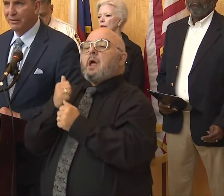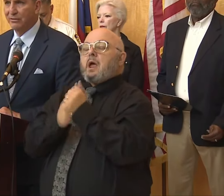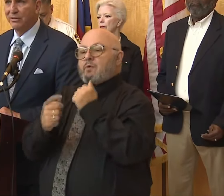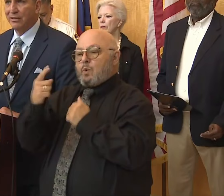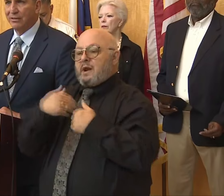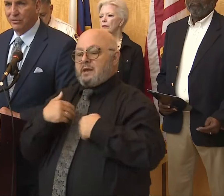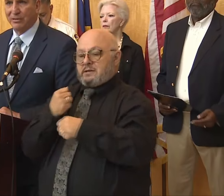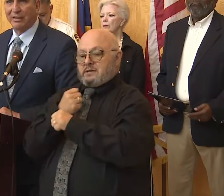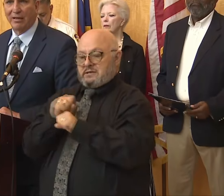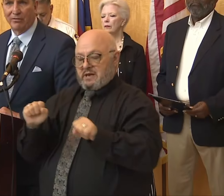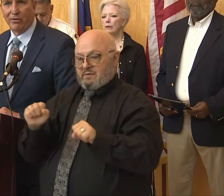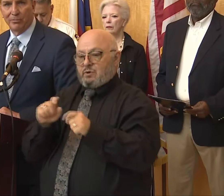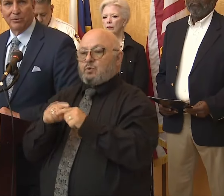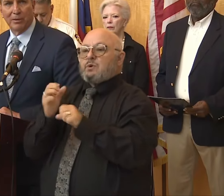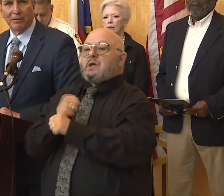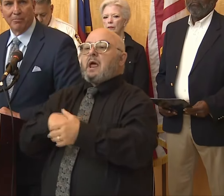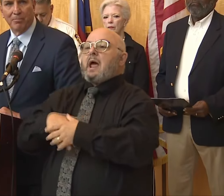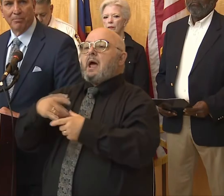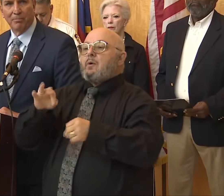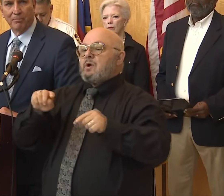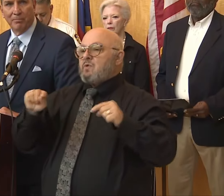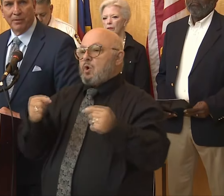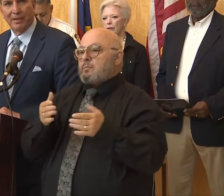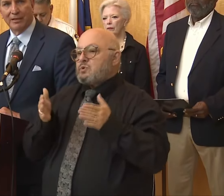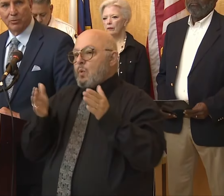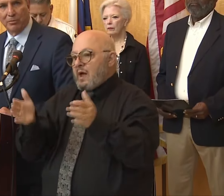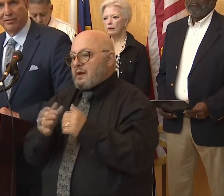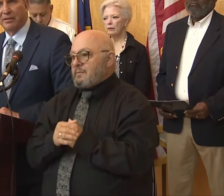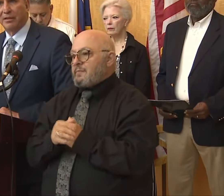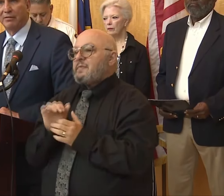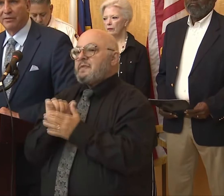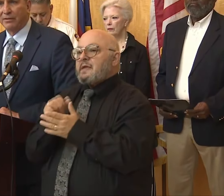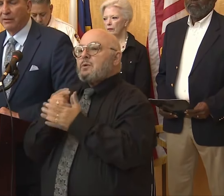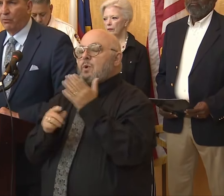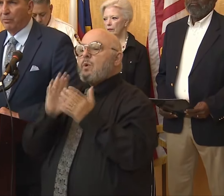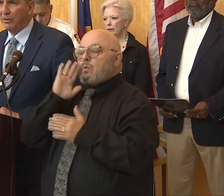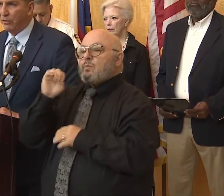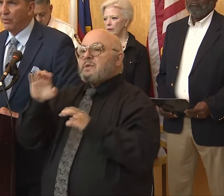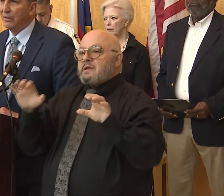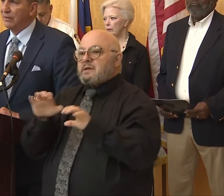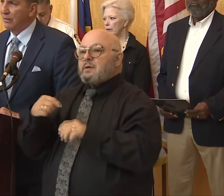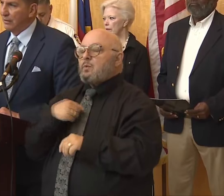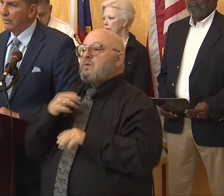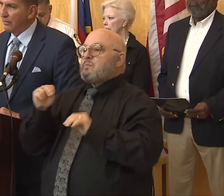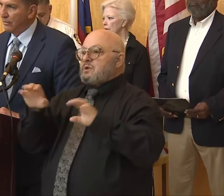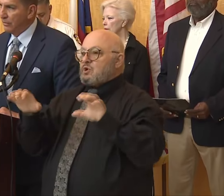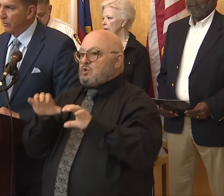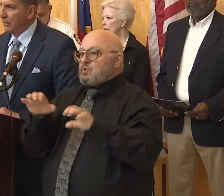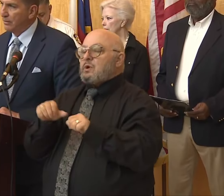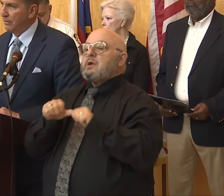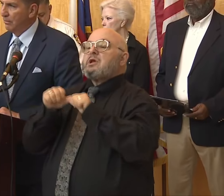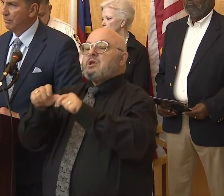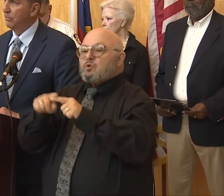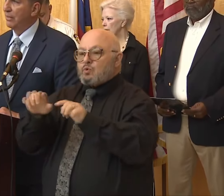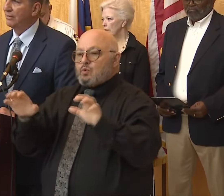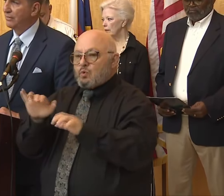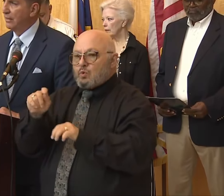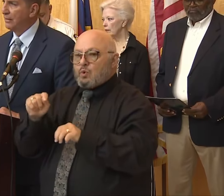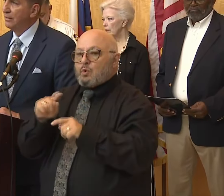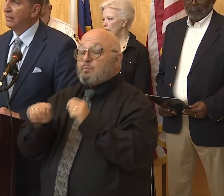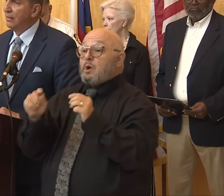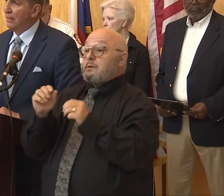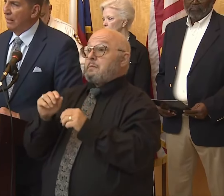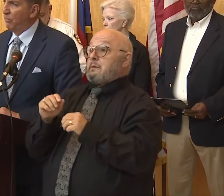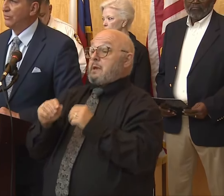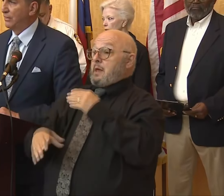safe means to get out of harm's way. And that's what will be done. If you've been doing it, continue to do it. But with that